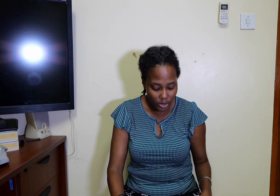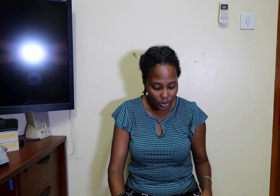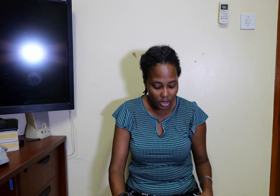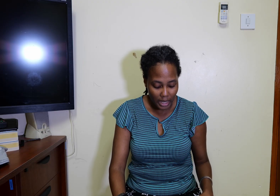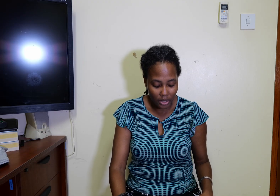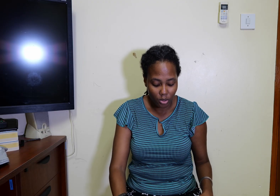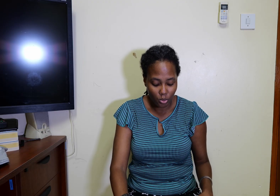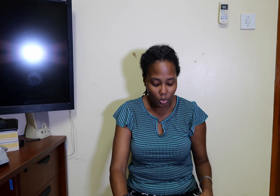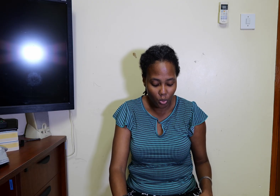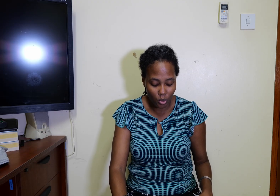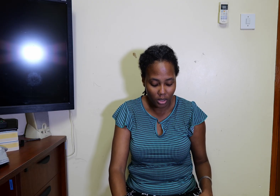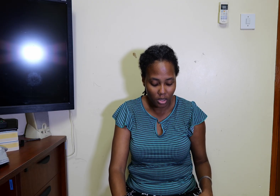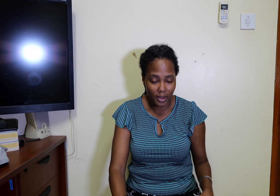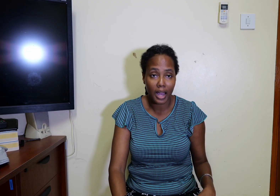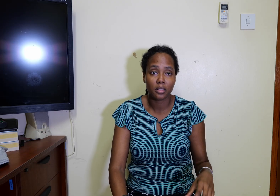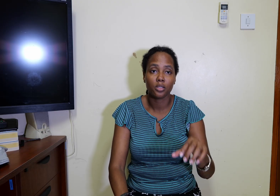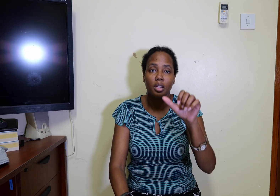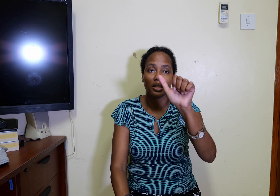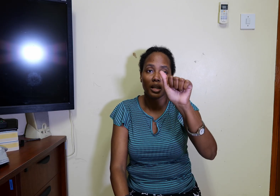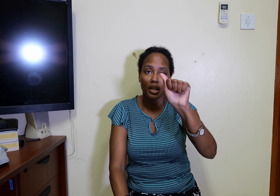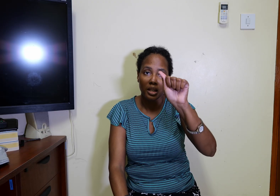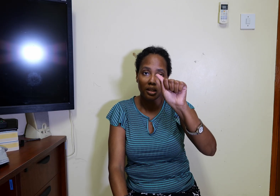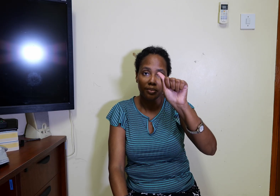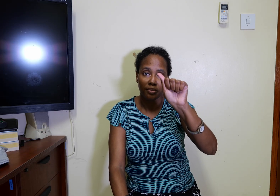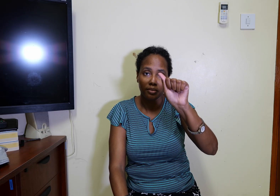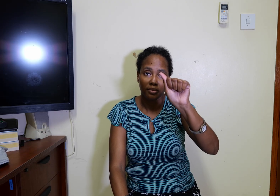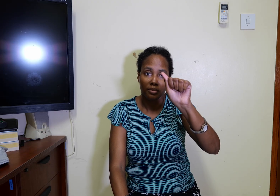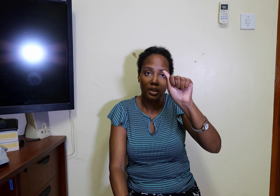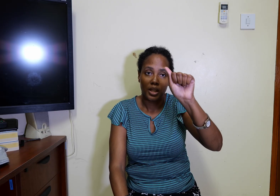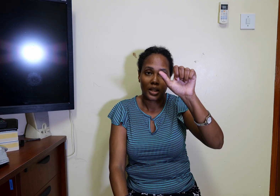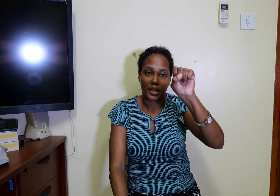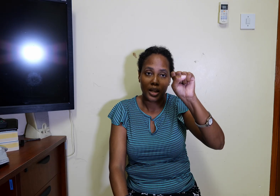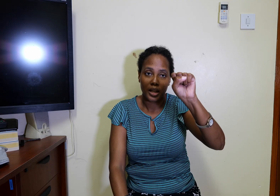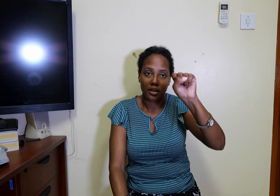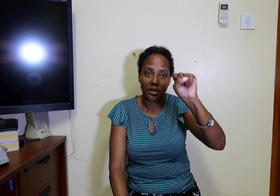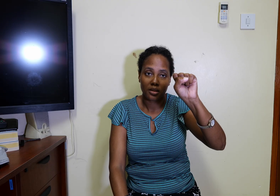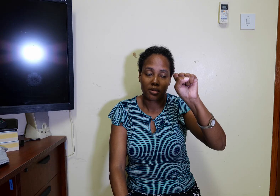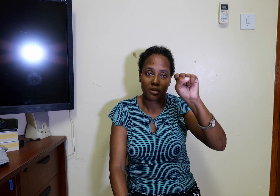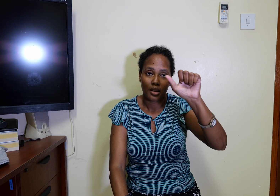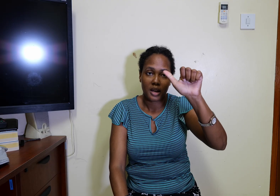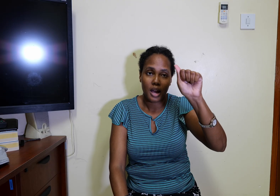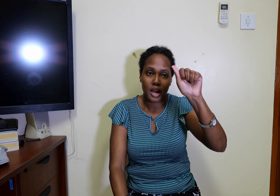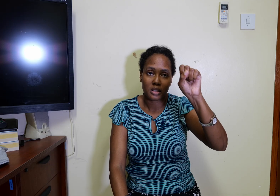just going to sign the two letters for as. So the letter A, letter S.